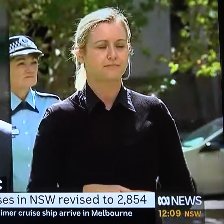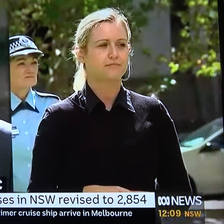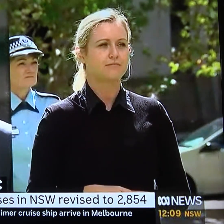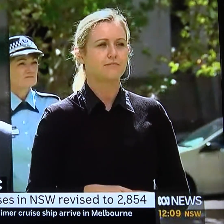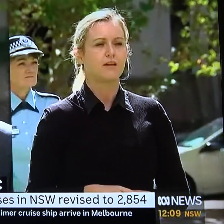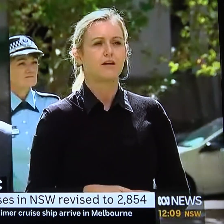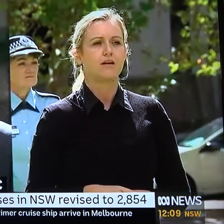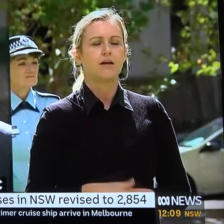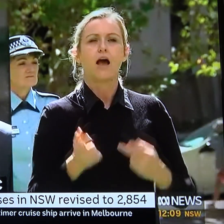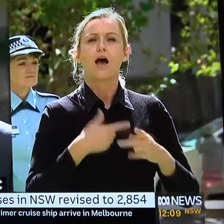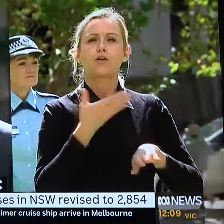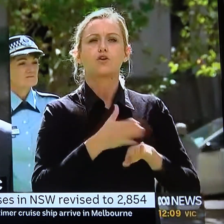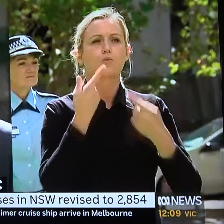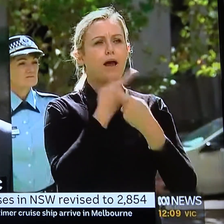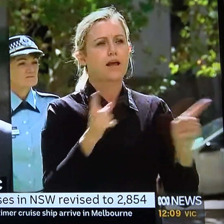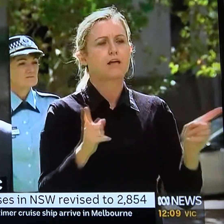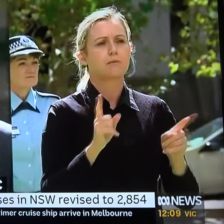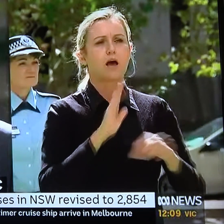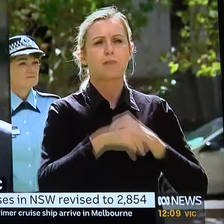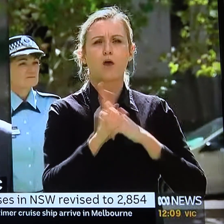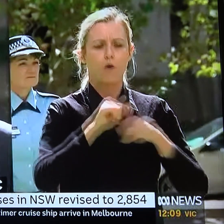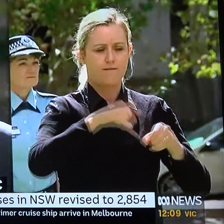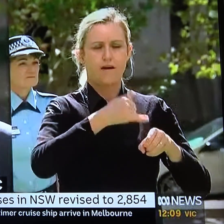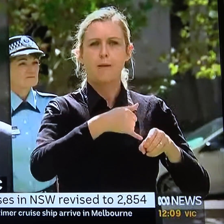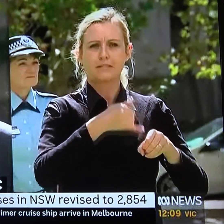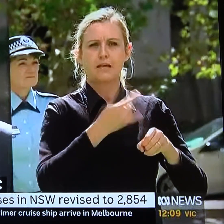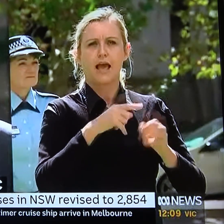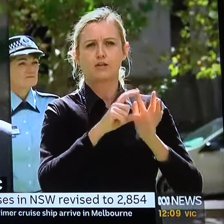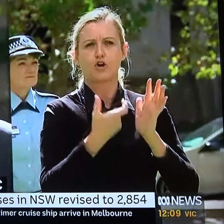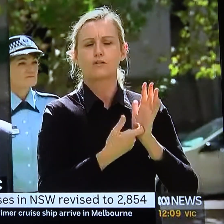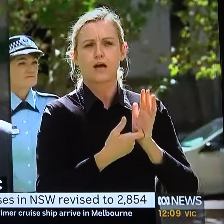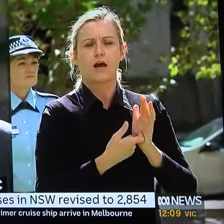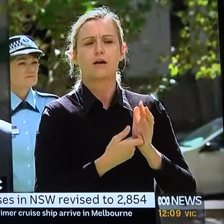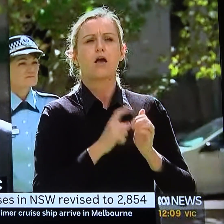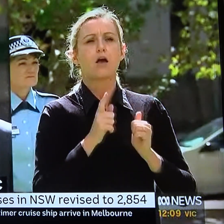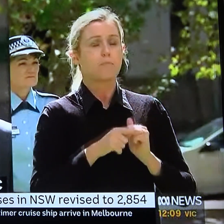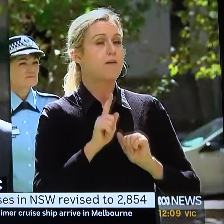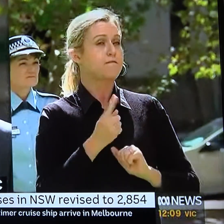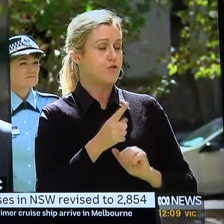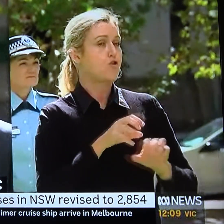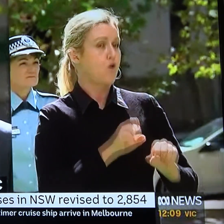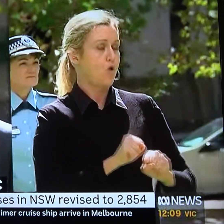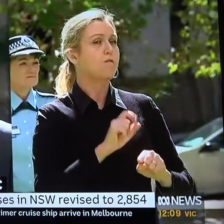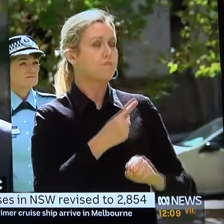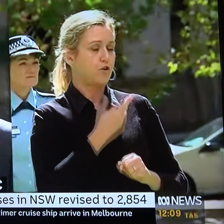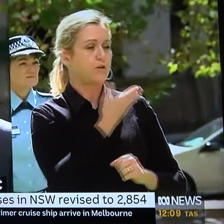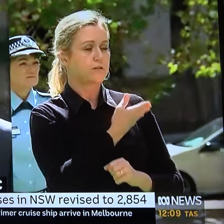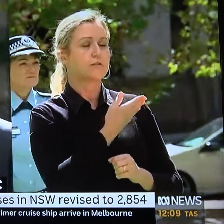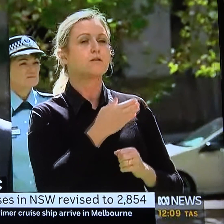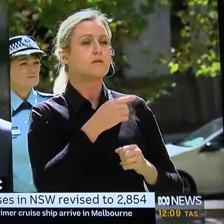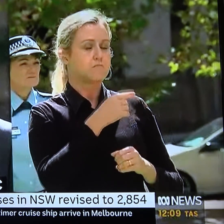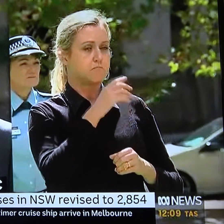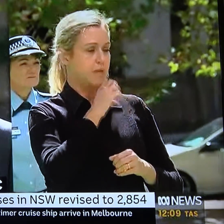say about particularly the pharmacies, I want to thank particularly our general practitioners and pharmacies.